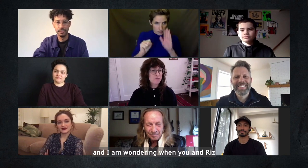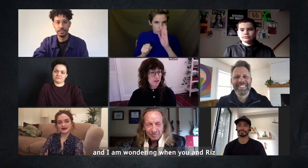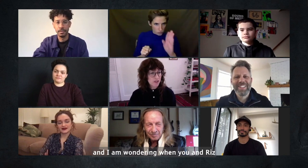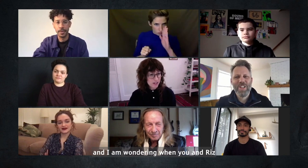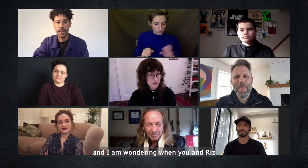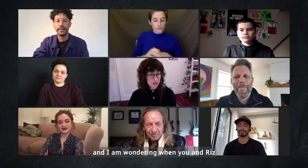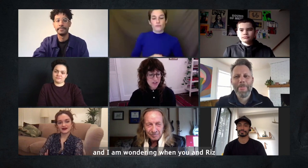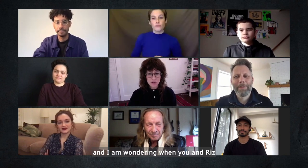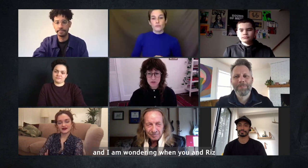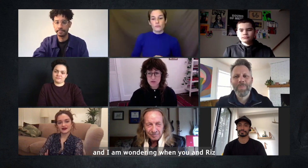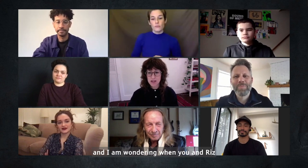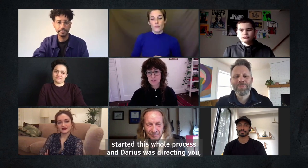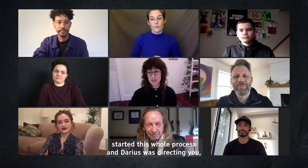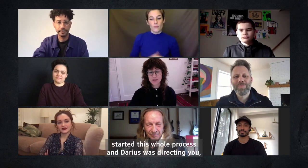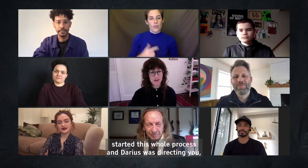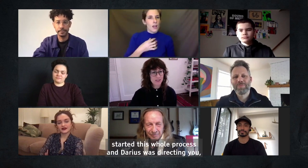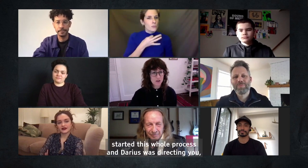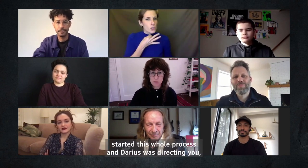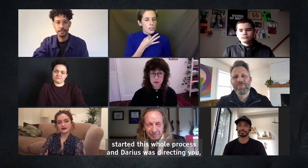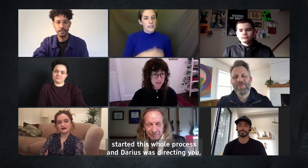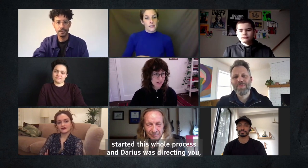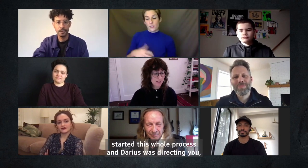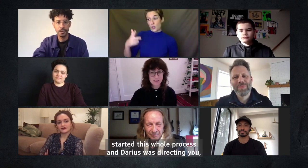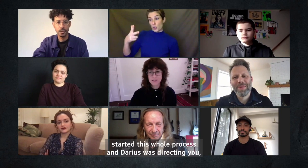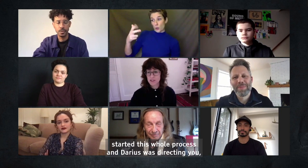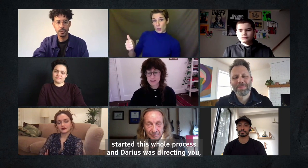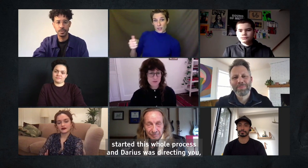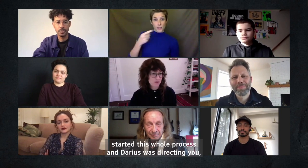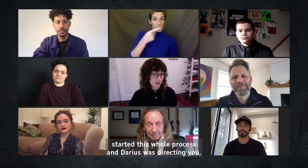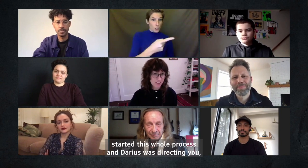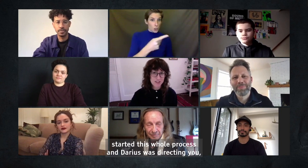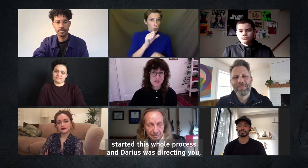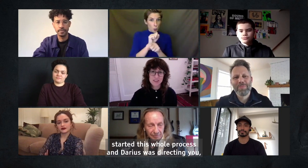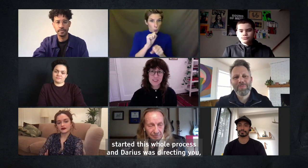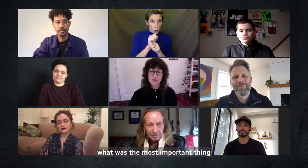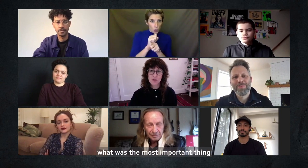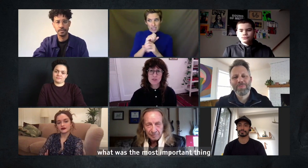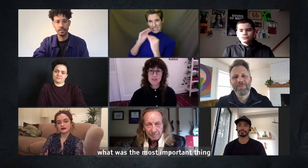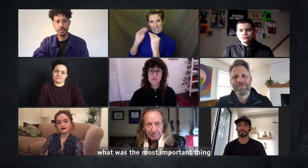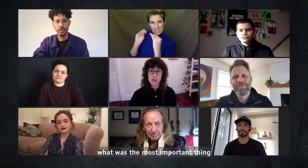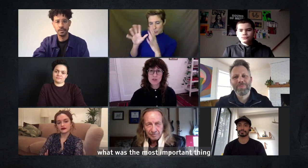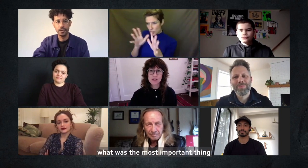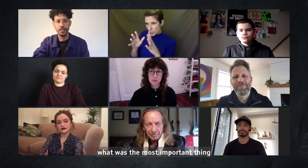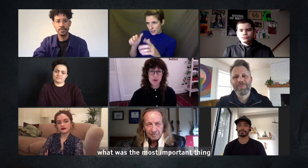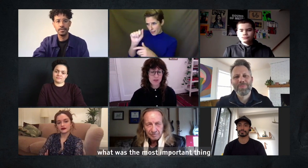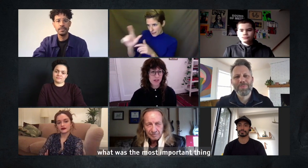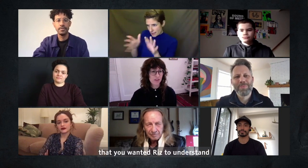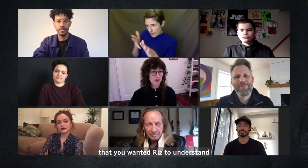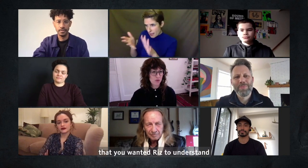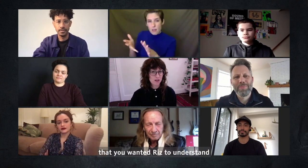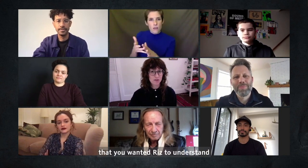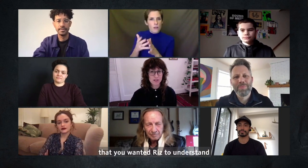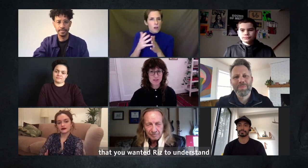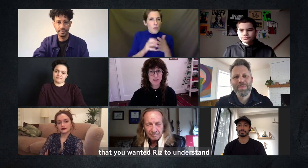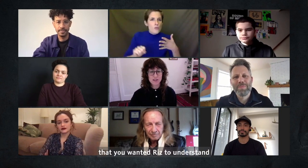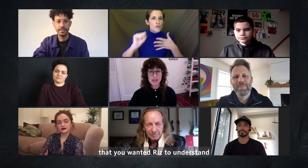am wondering, when you and Riz started this whole process and Darius was directing you, what was the most important thing that